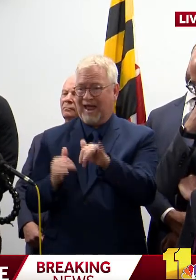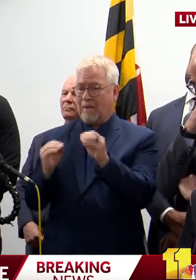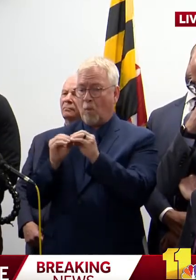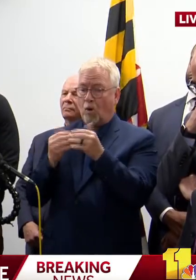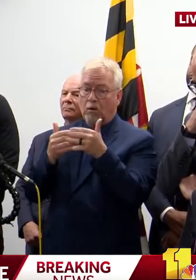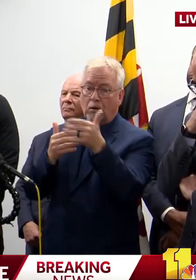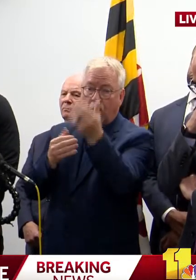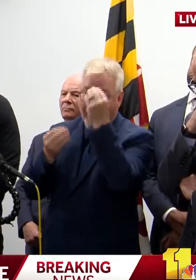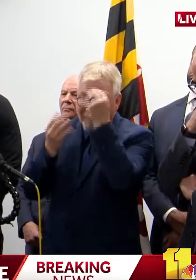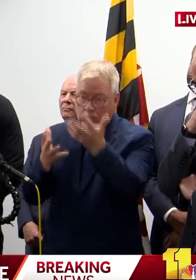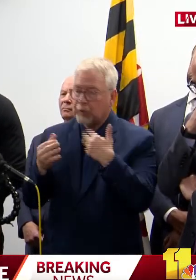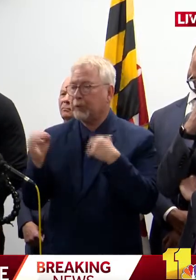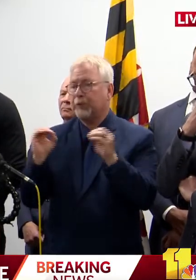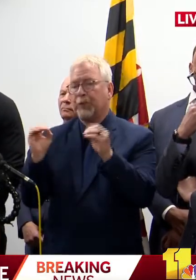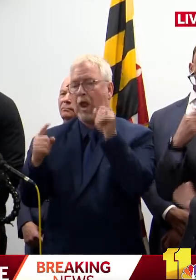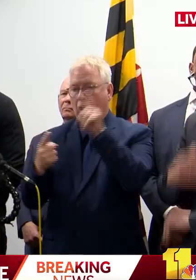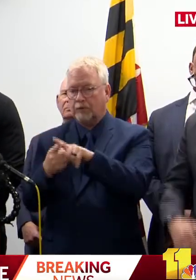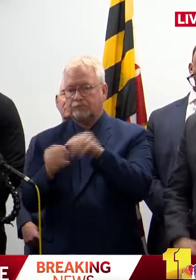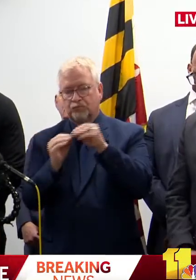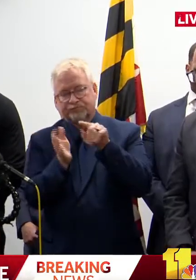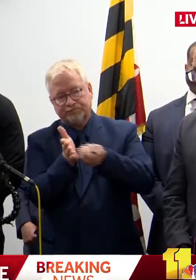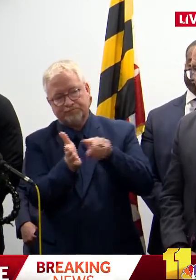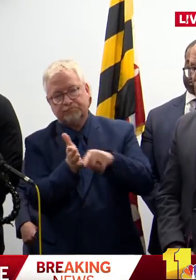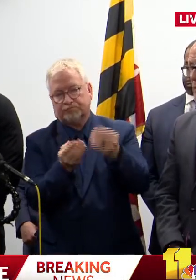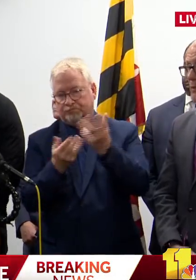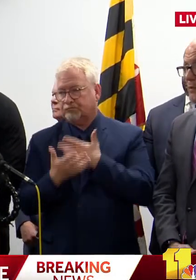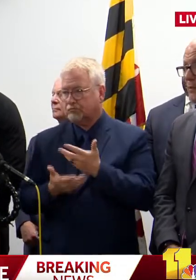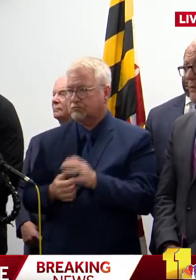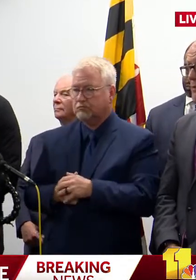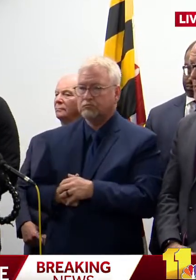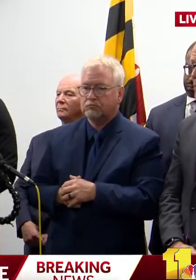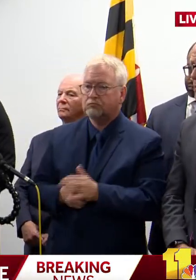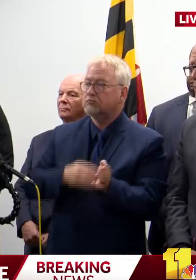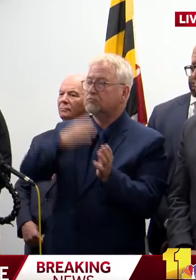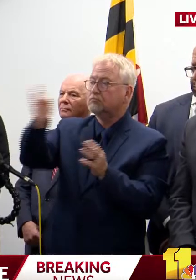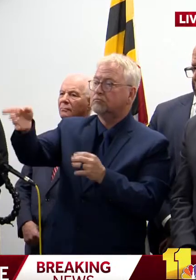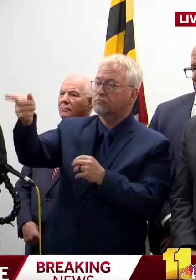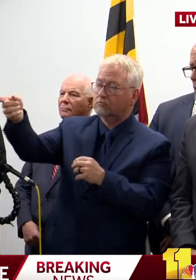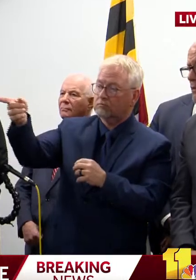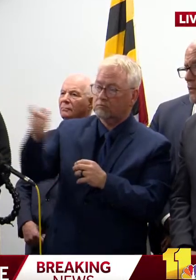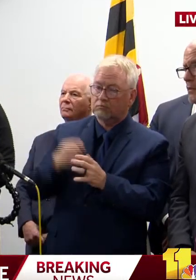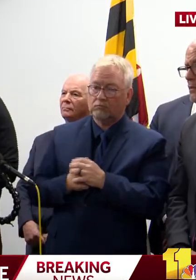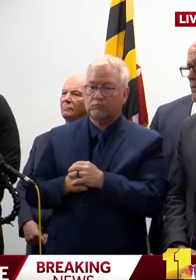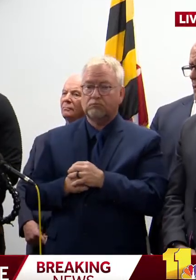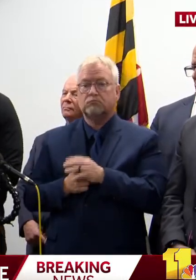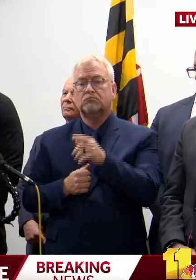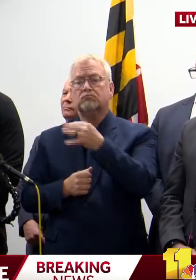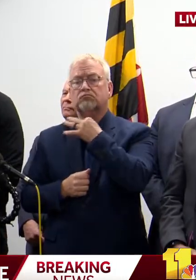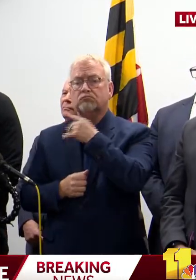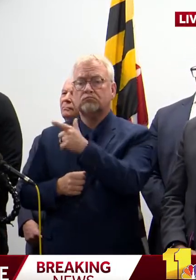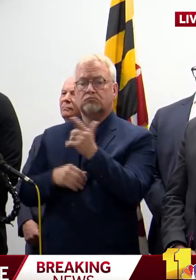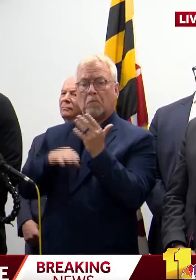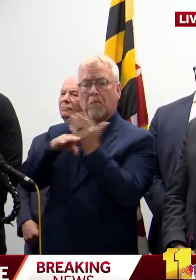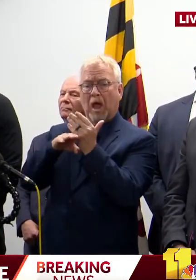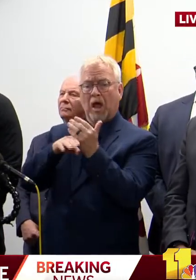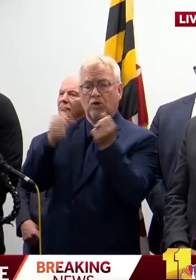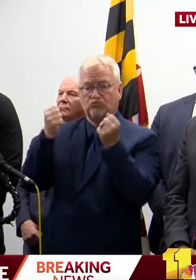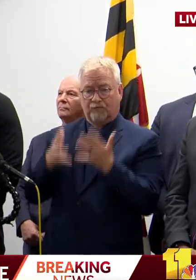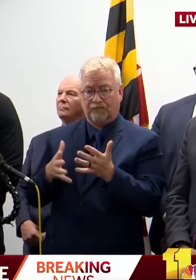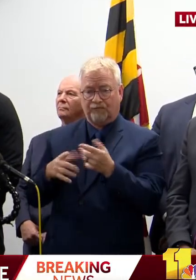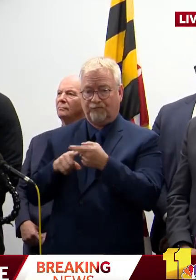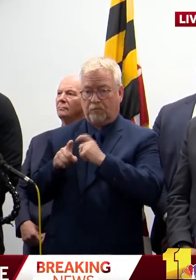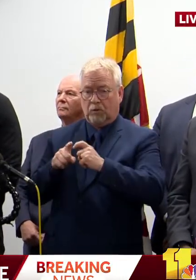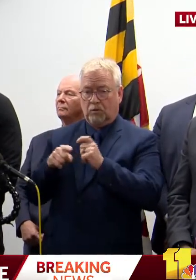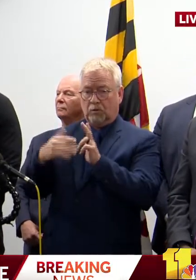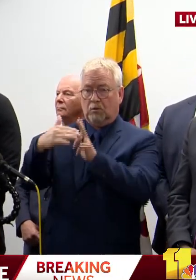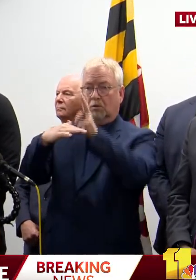details as of yet until a further investigation is completed. Fox 45. We know drivers were stopped from going onto the bridge, but were construction workers